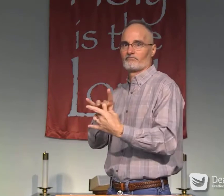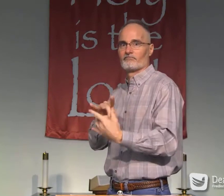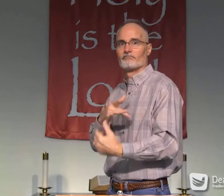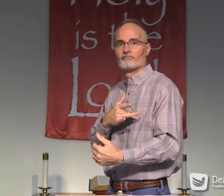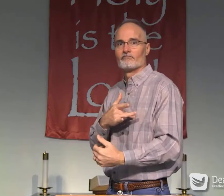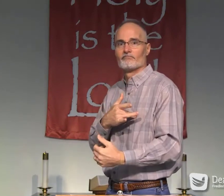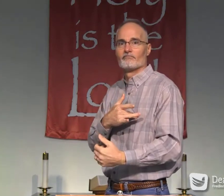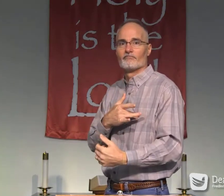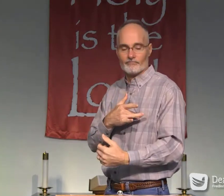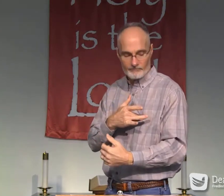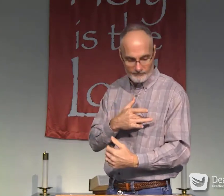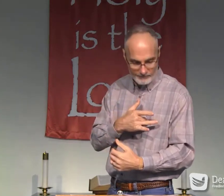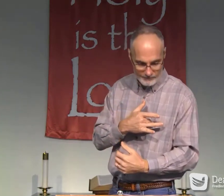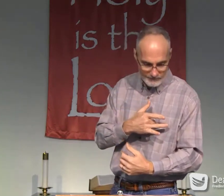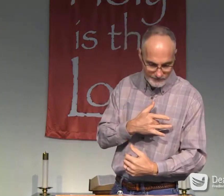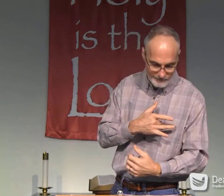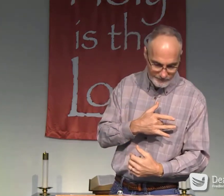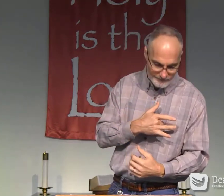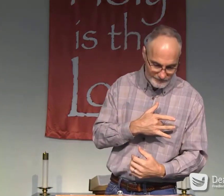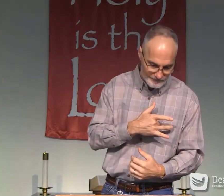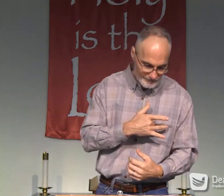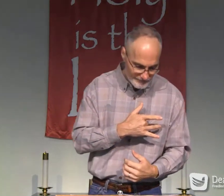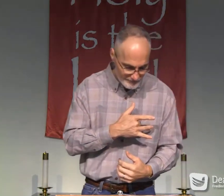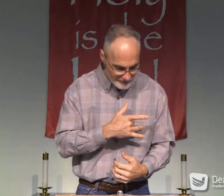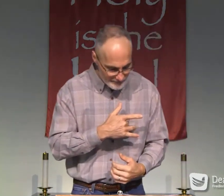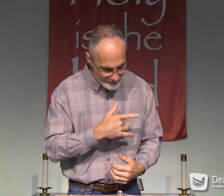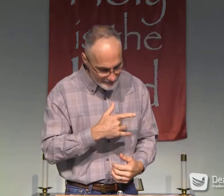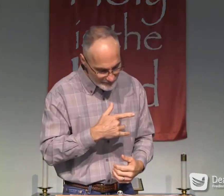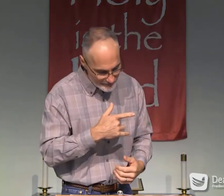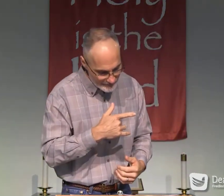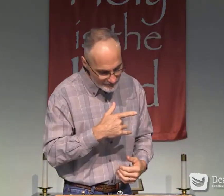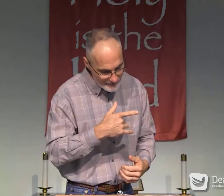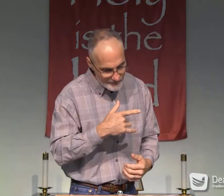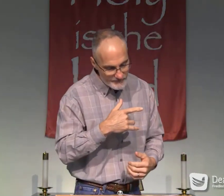Whatever it is that you treasure is where your heart is.